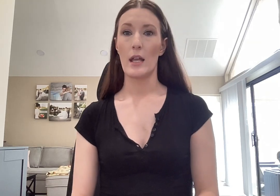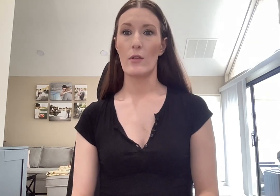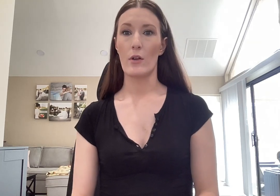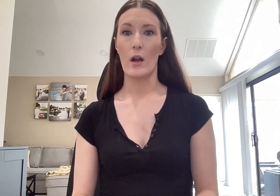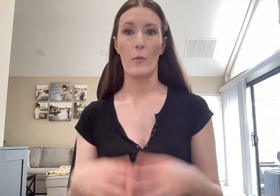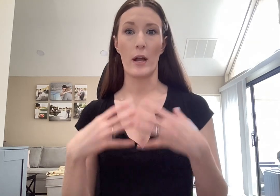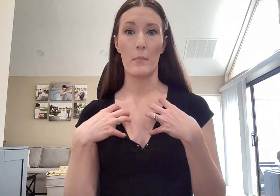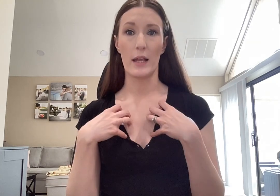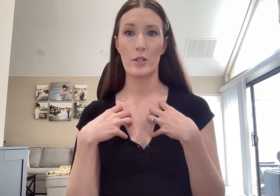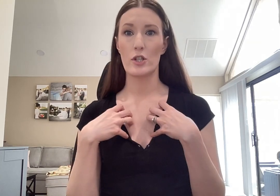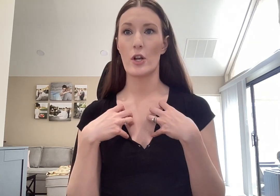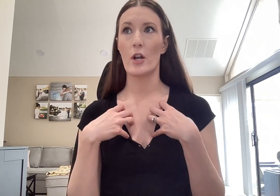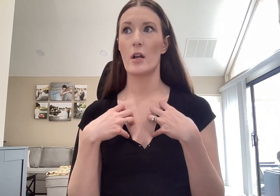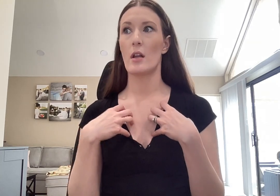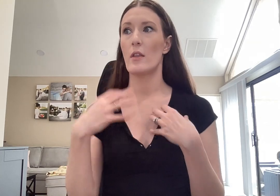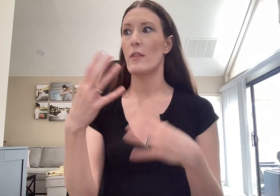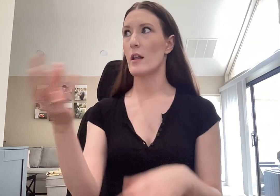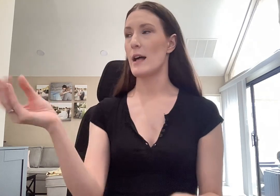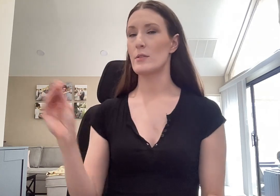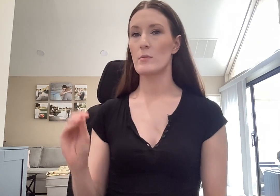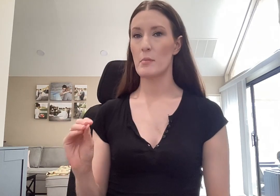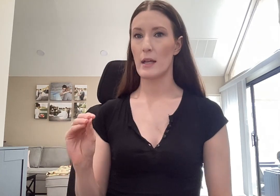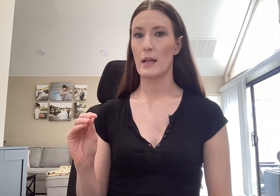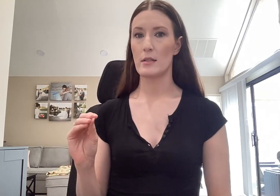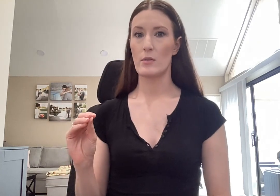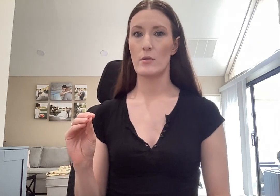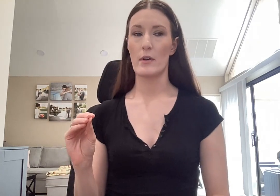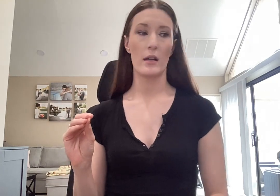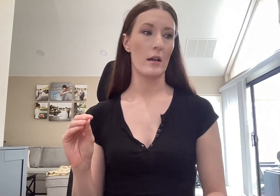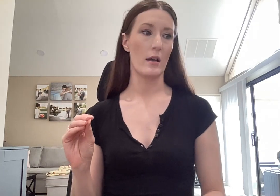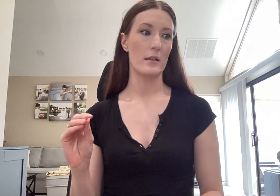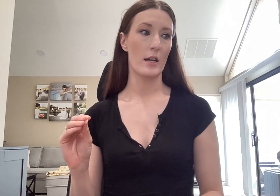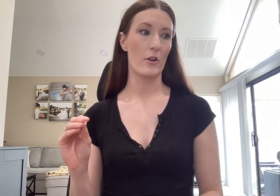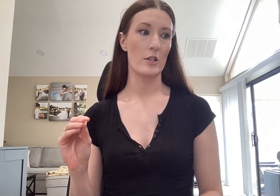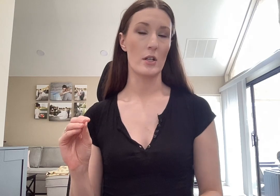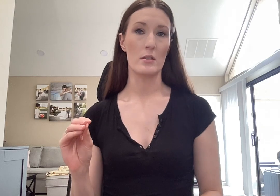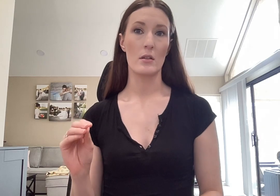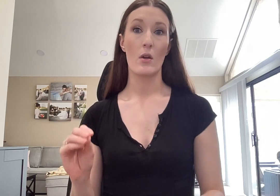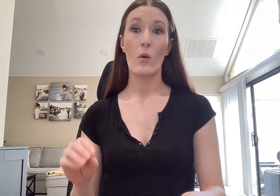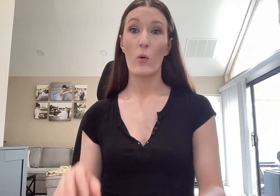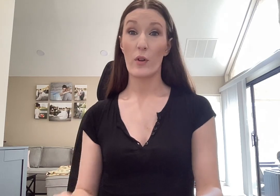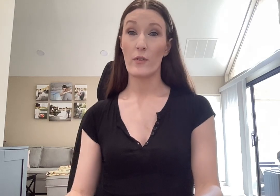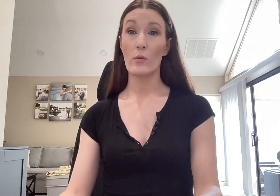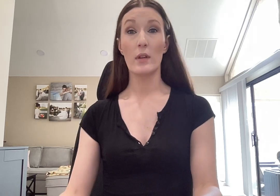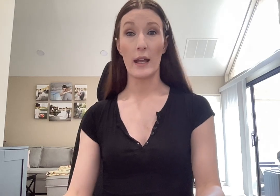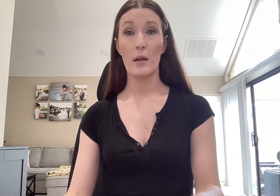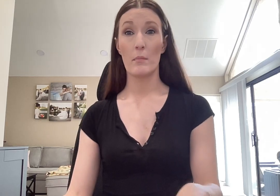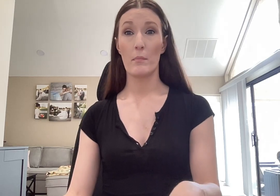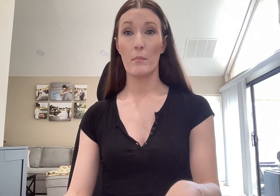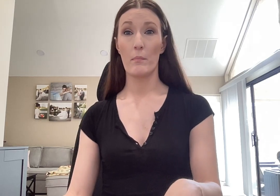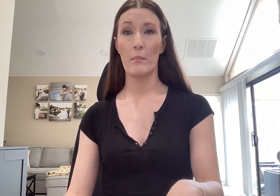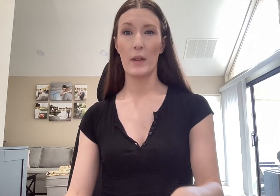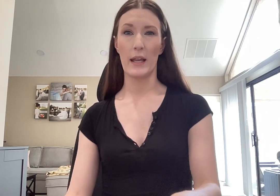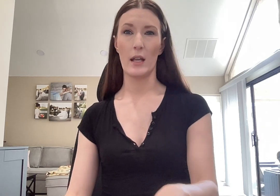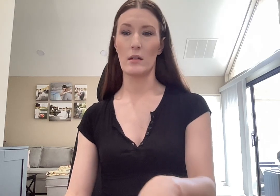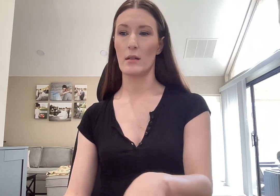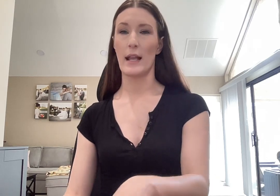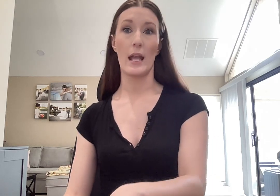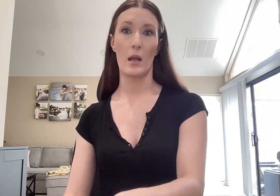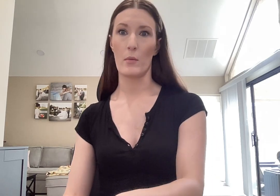either I'm wearing a plain shirt, the classroom's plain, has no decorations, or if you like plain, like